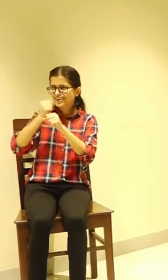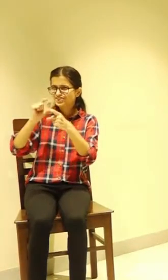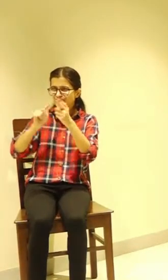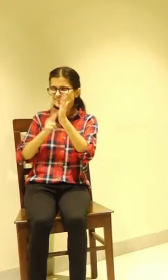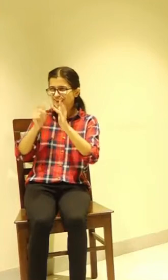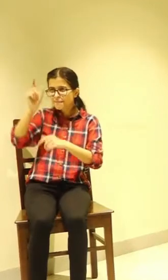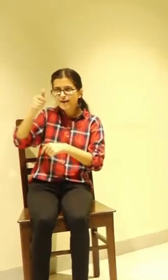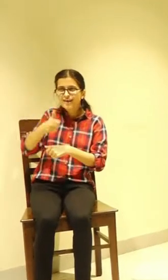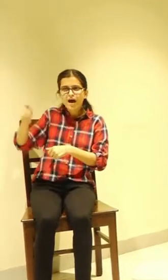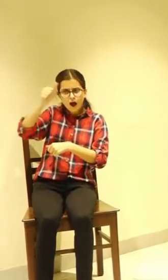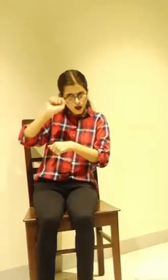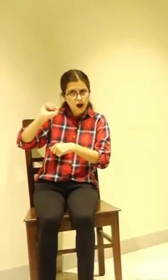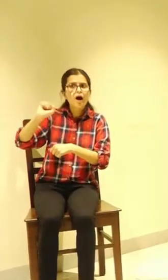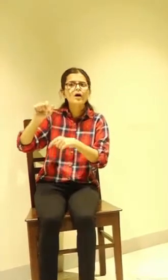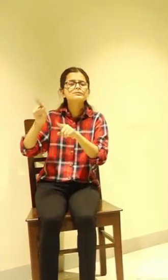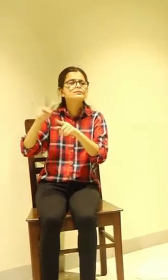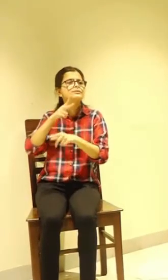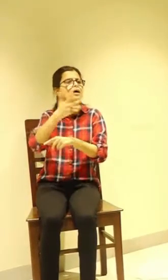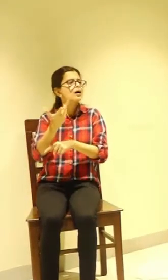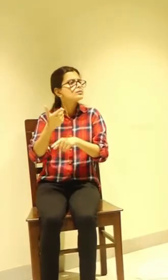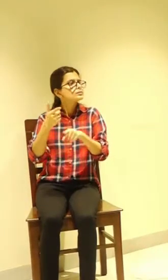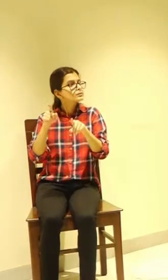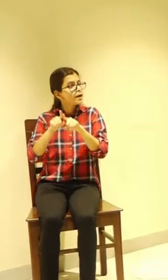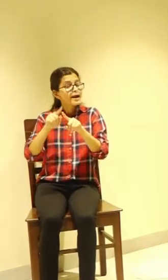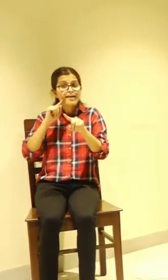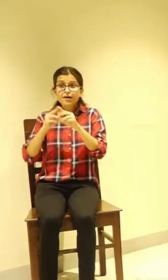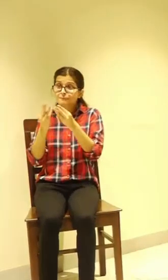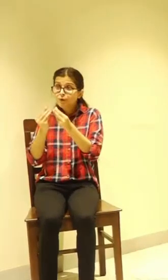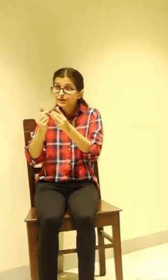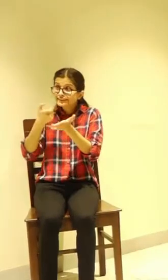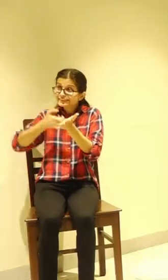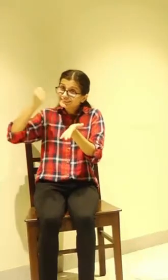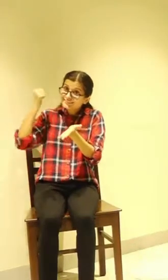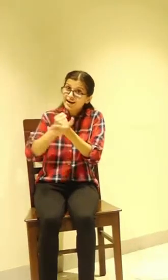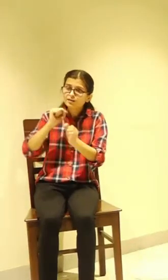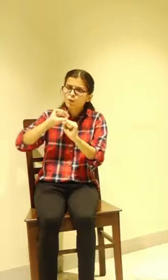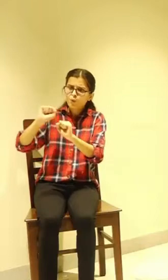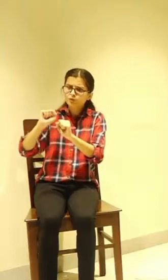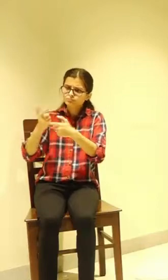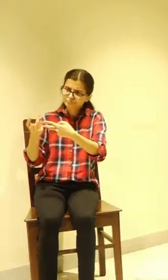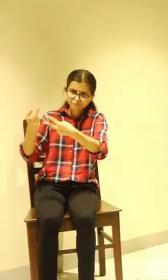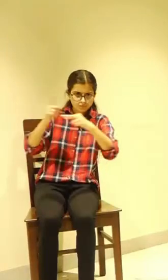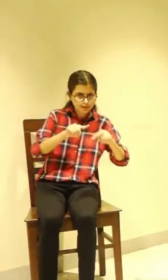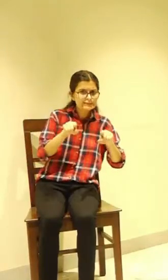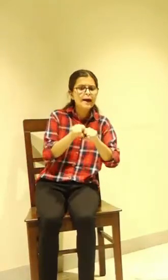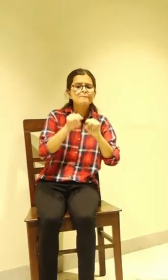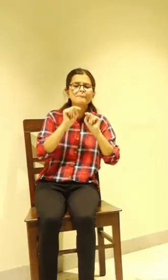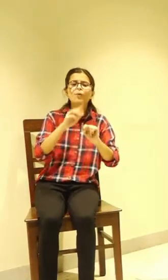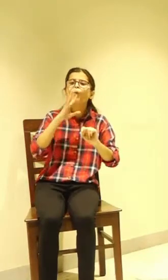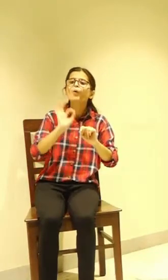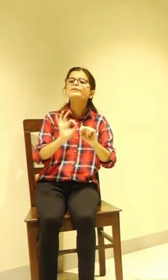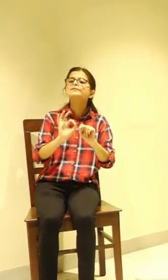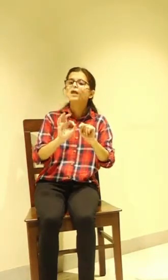will therefore follow what the drafting committee says. Now in property rights, the opposite happened. They went against original intent, and